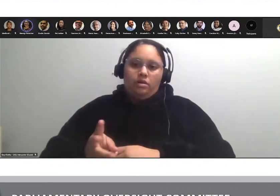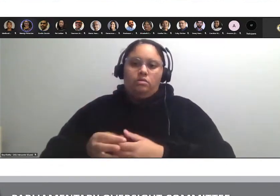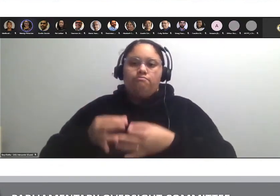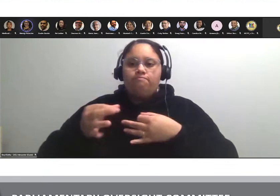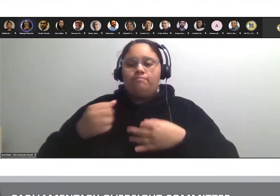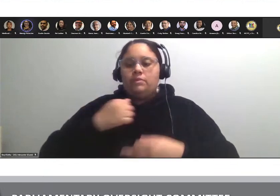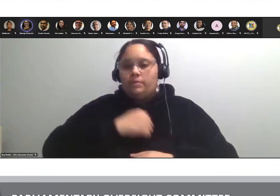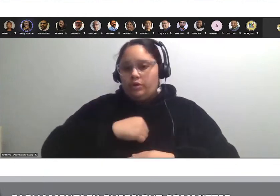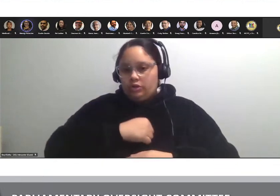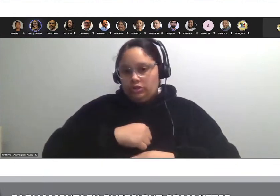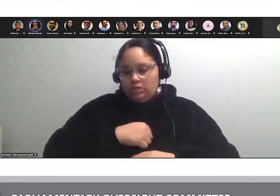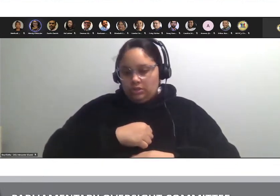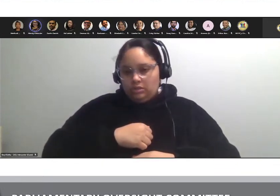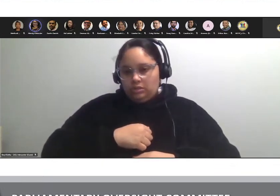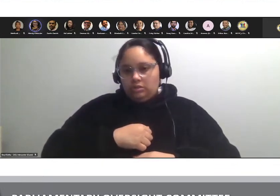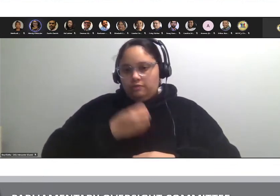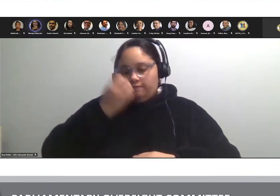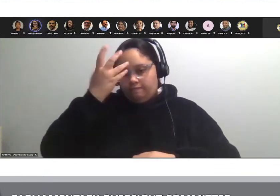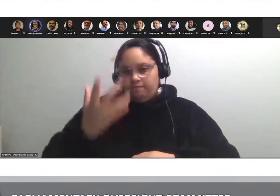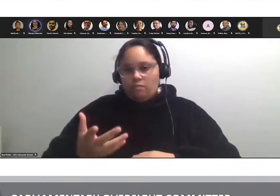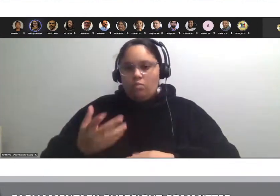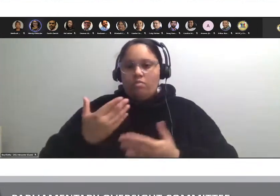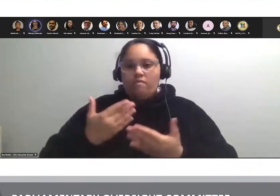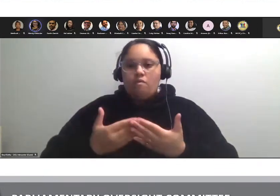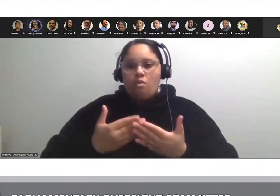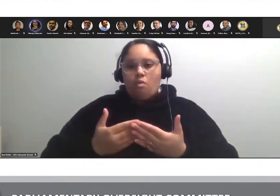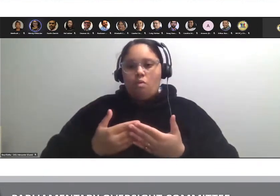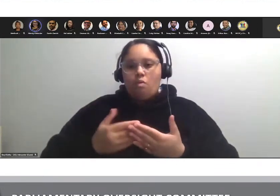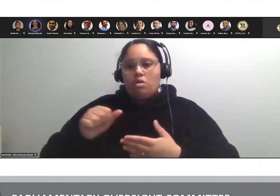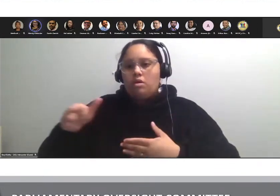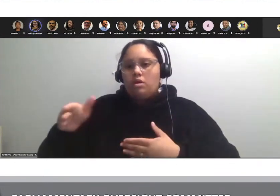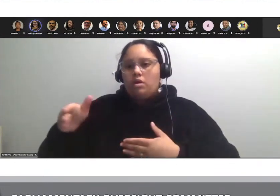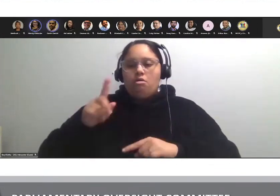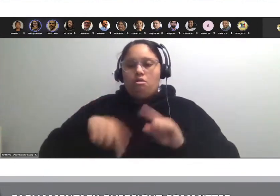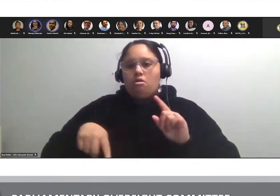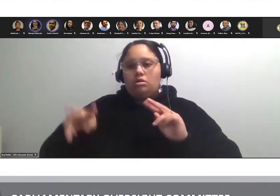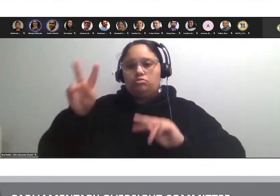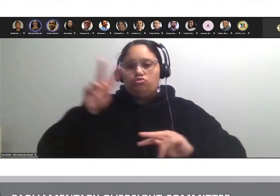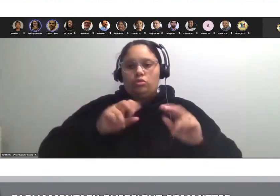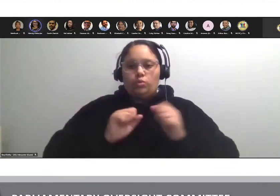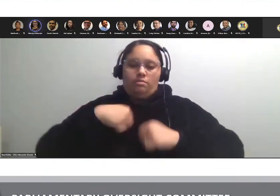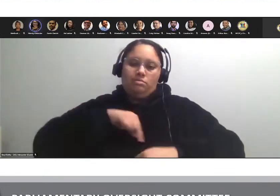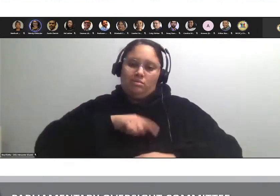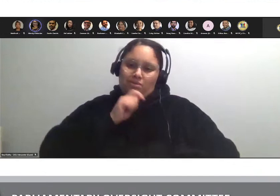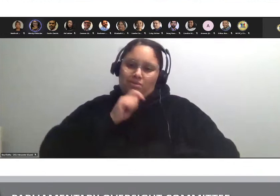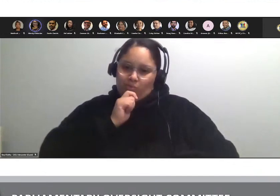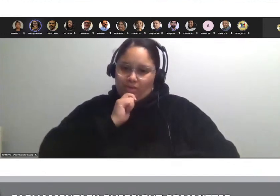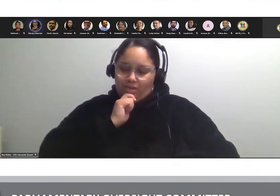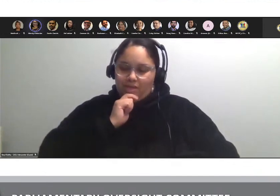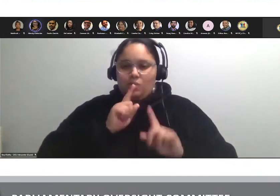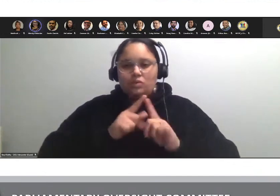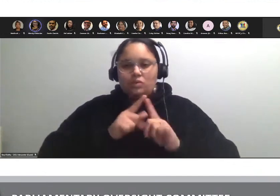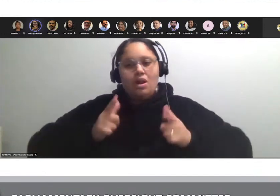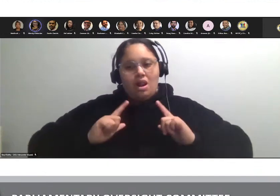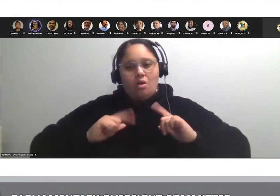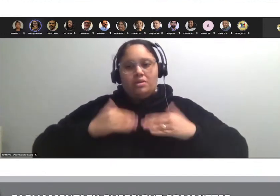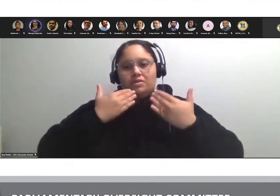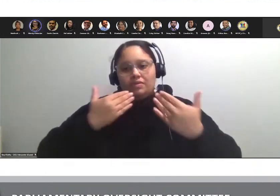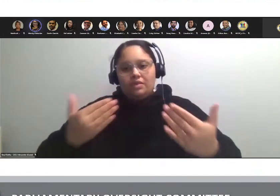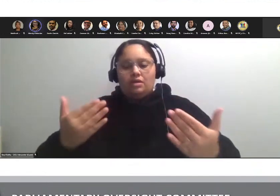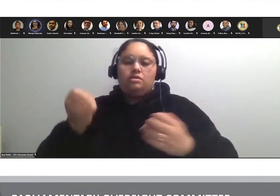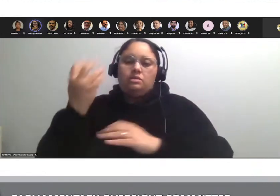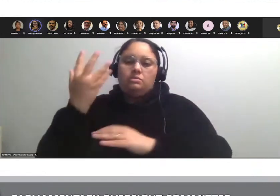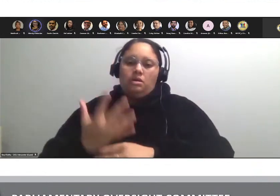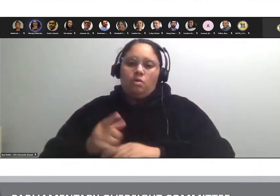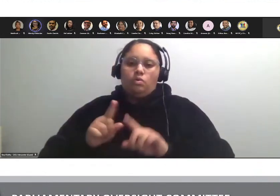our apologies for him not being able to address us this Yes. morning. Yes, also allow me to thank the speaker